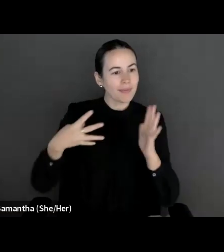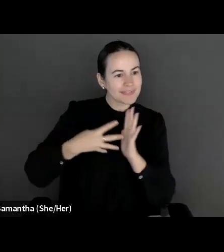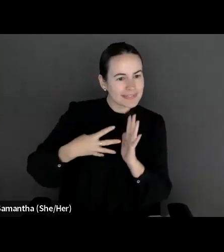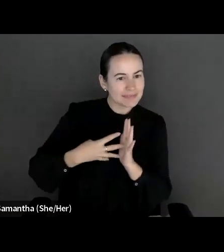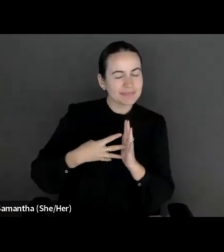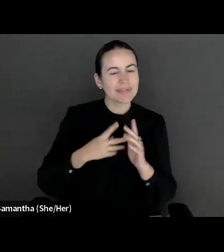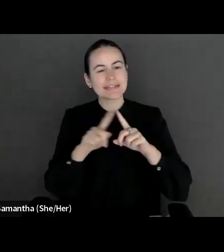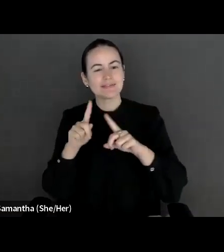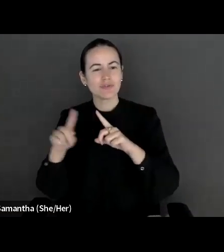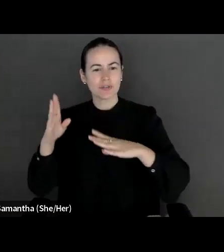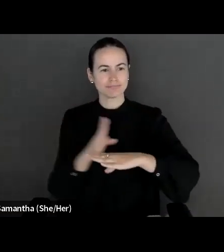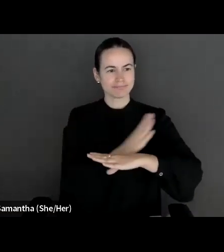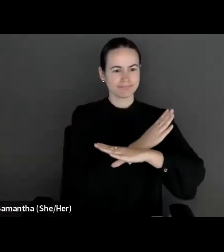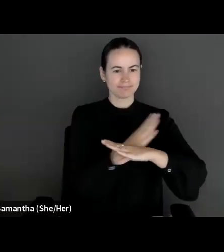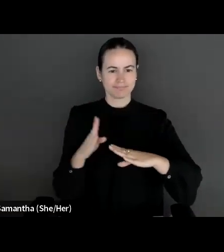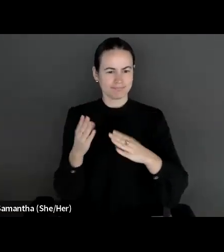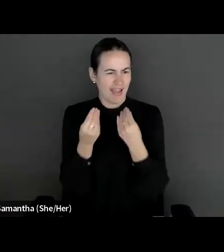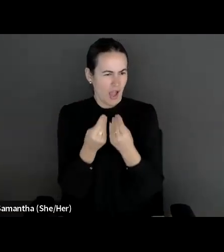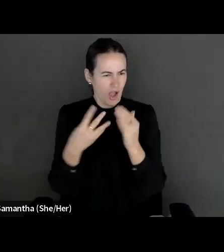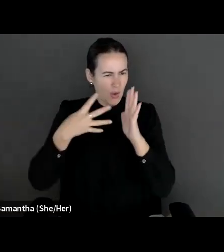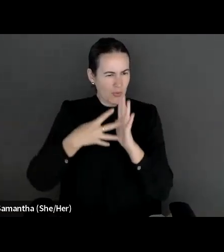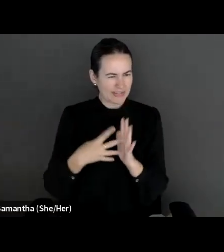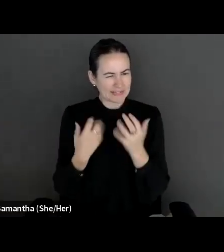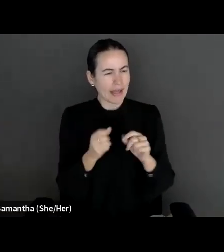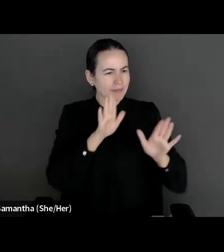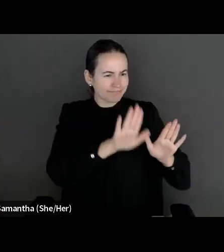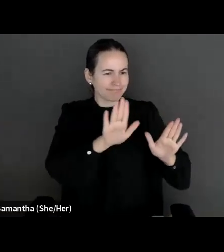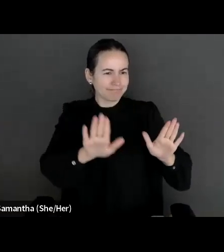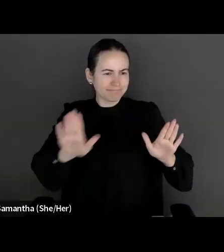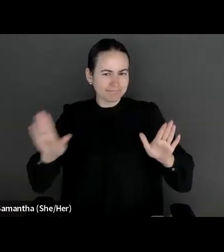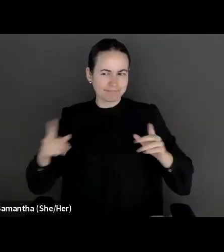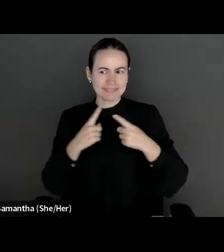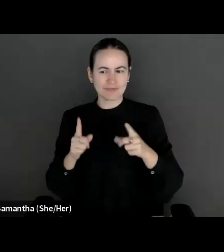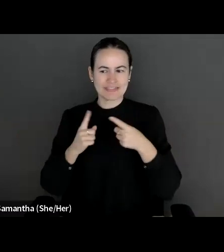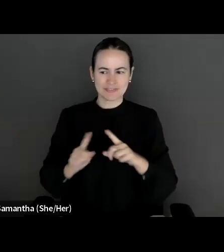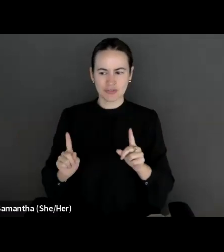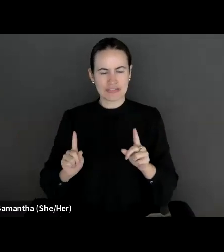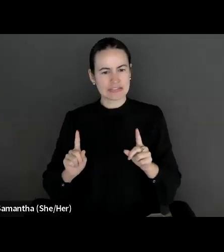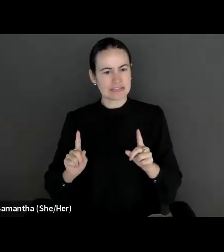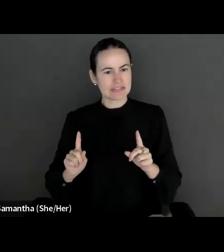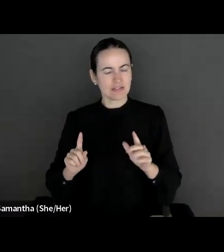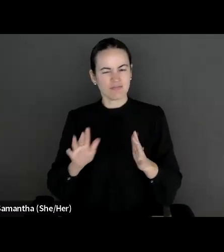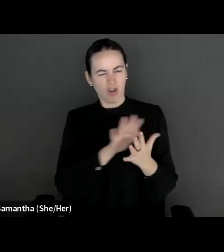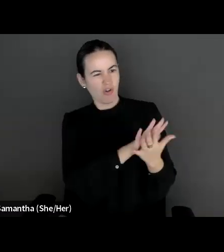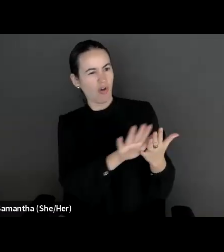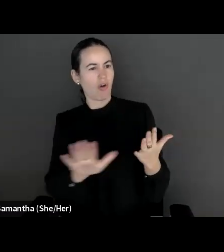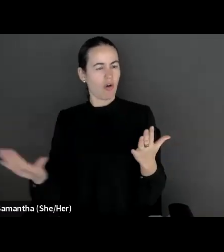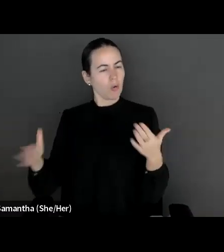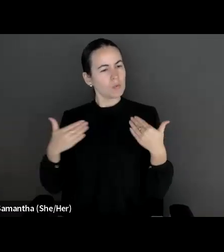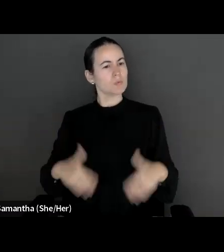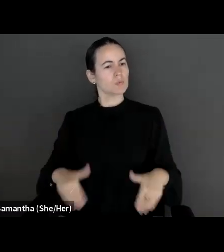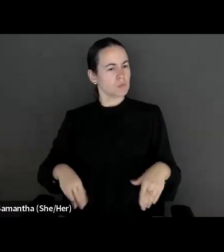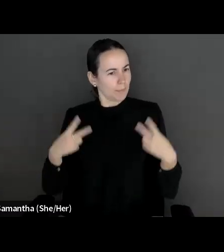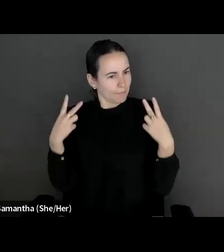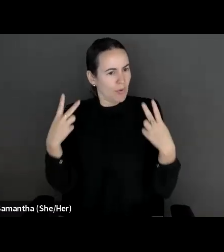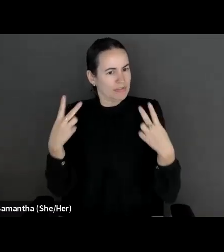variety of forms. But whatever format they take, they're seen as a really important ingredient in the scoring